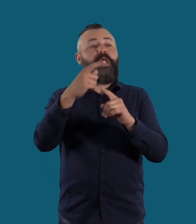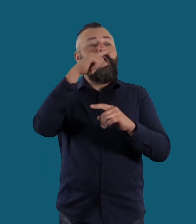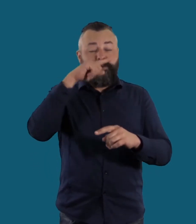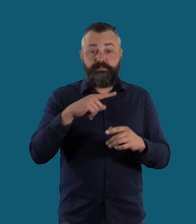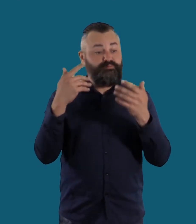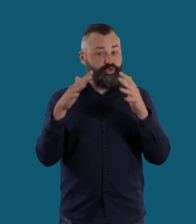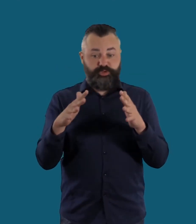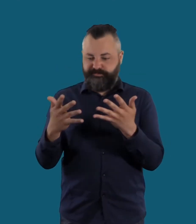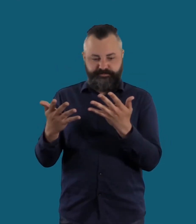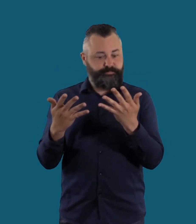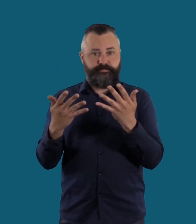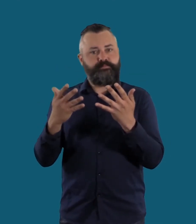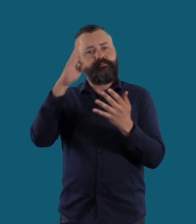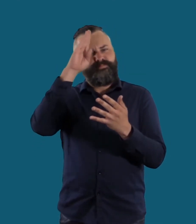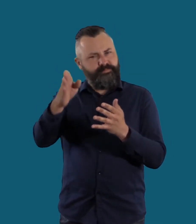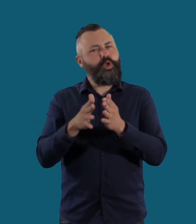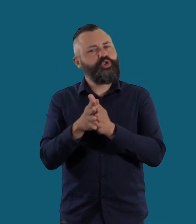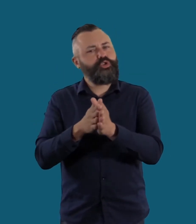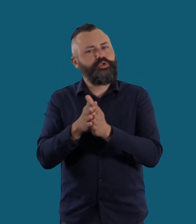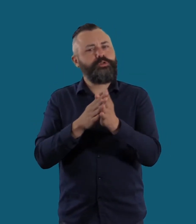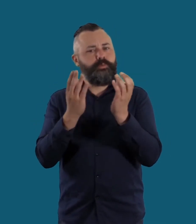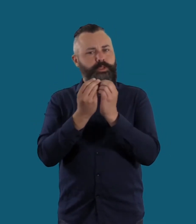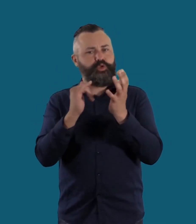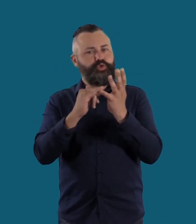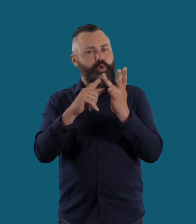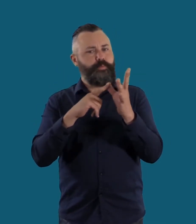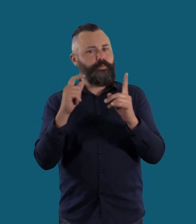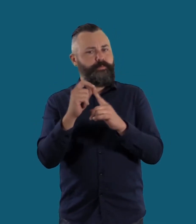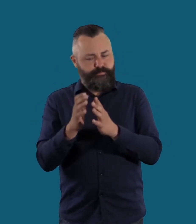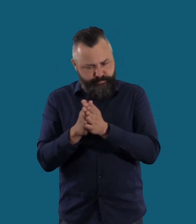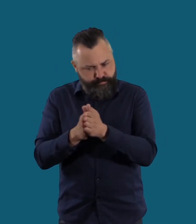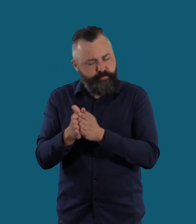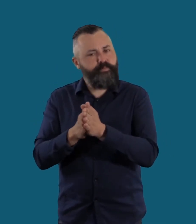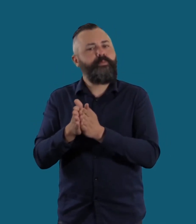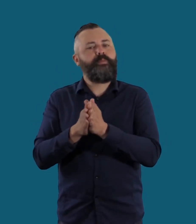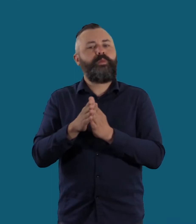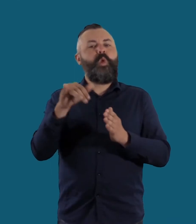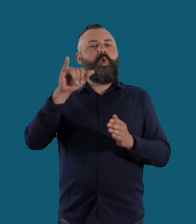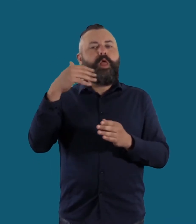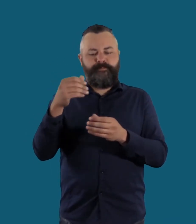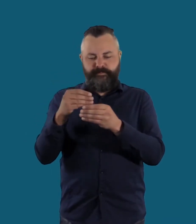Wash your hands straight away with soap and water, or use an alcohol-based hand cleaner or gel sanitizer.